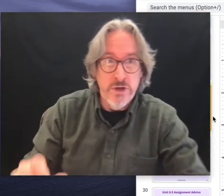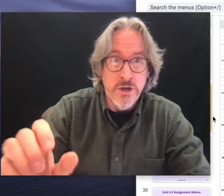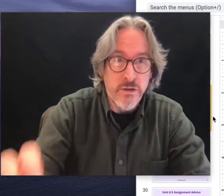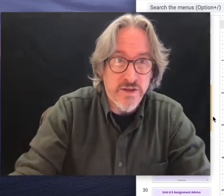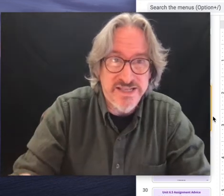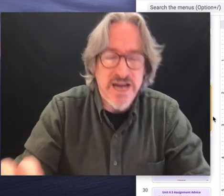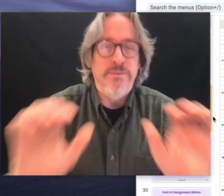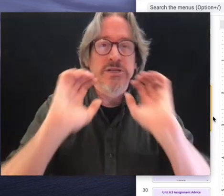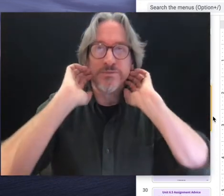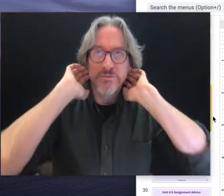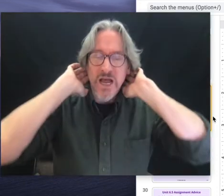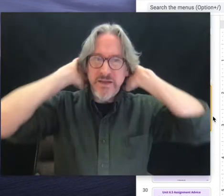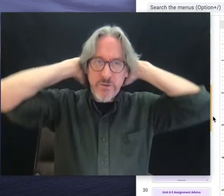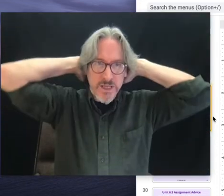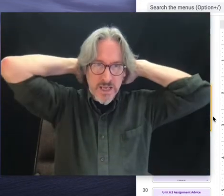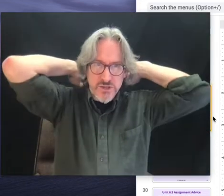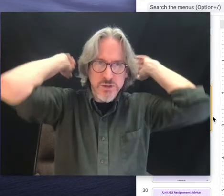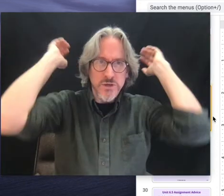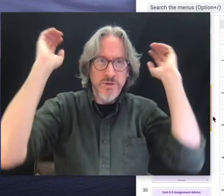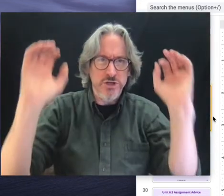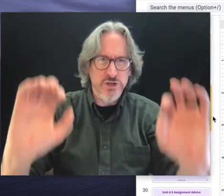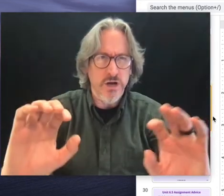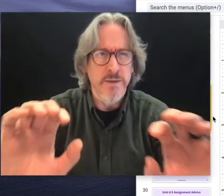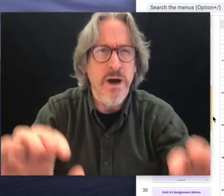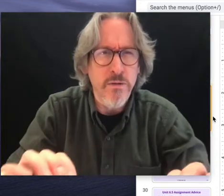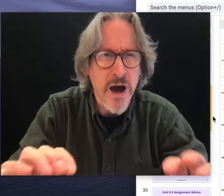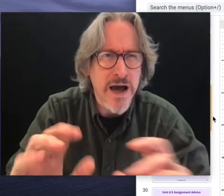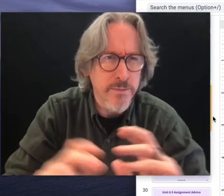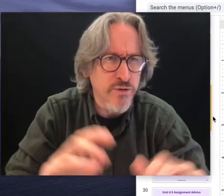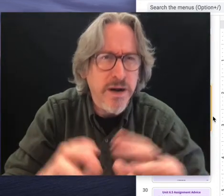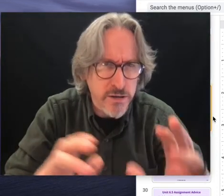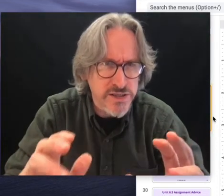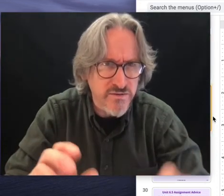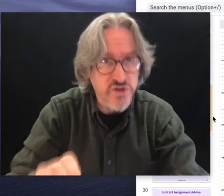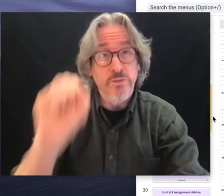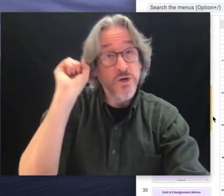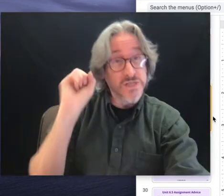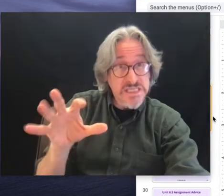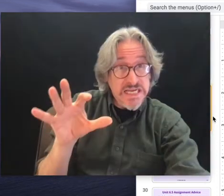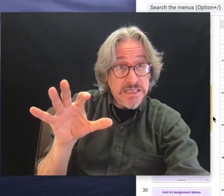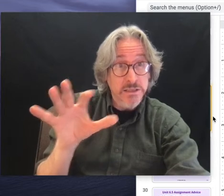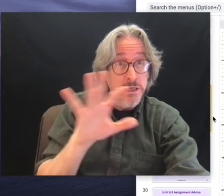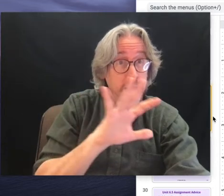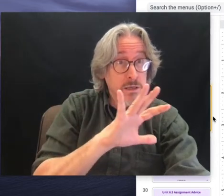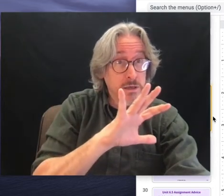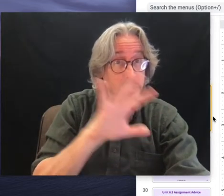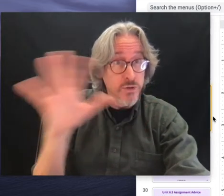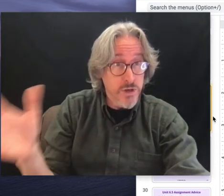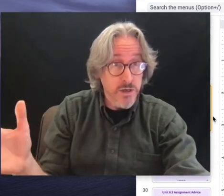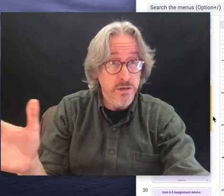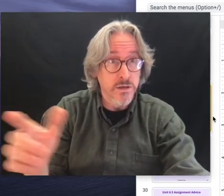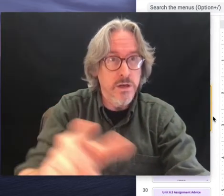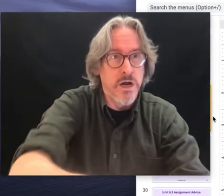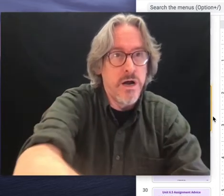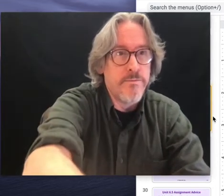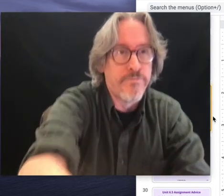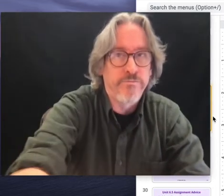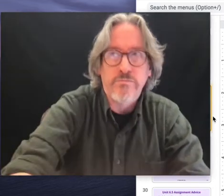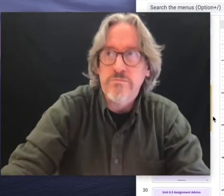of the assignments, not giving away the answers, but just talking about how to prepare yourself so that when you see it, you can